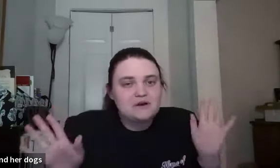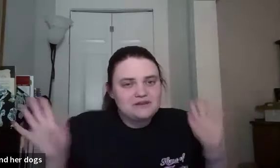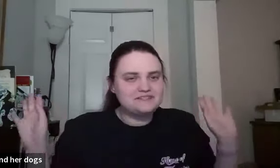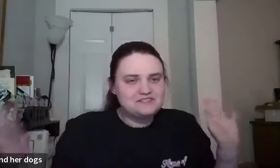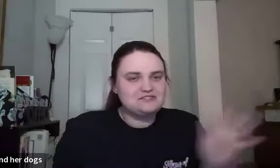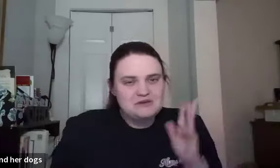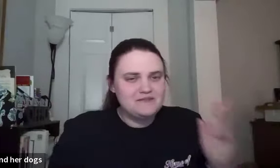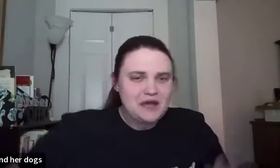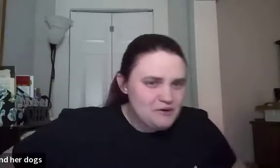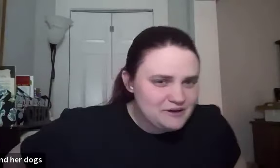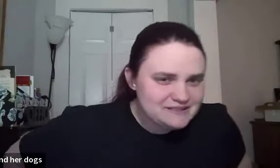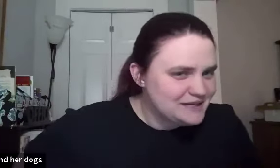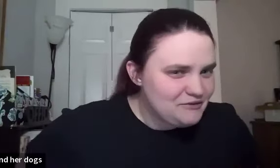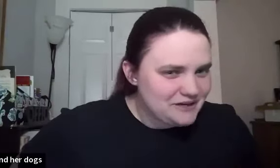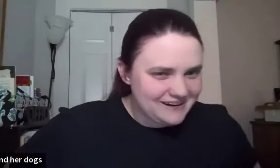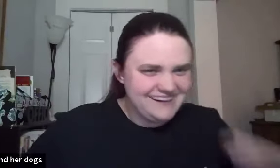sorry. That's how it works over here.